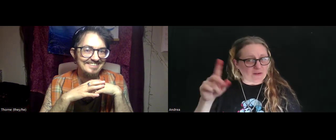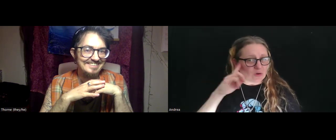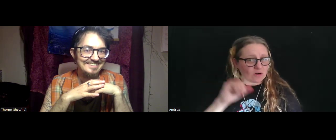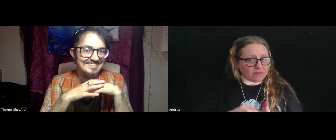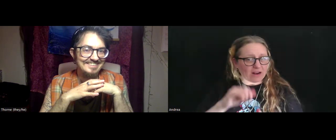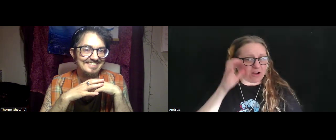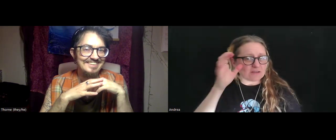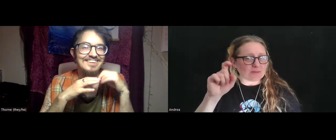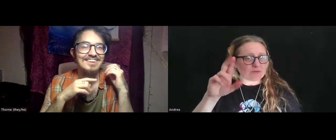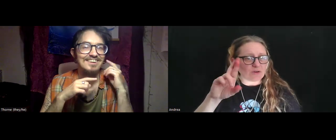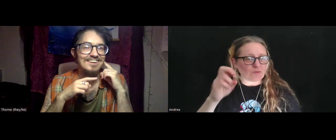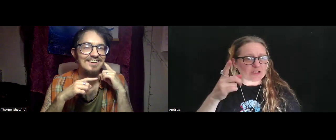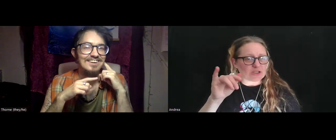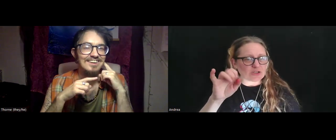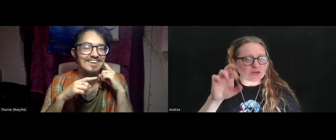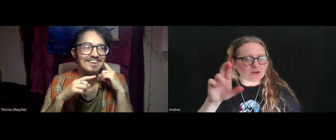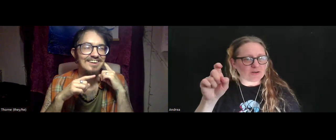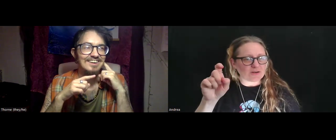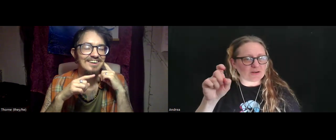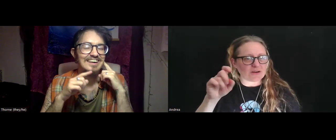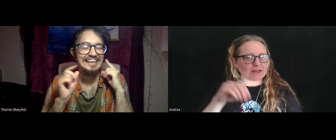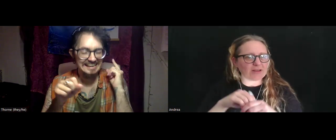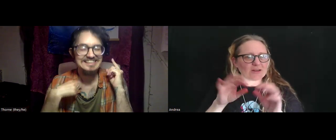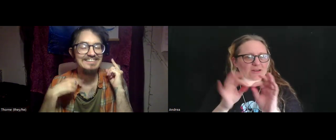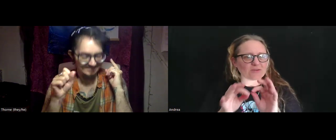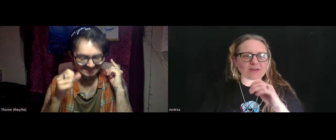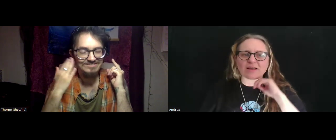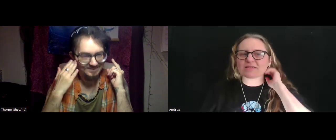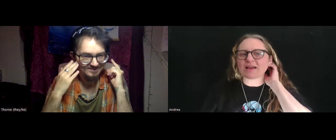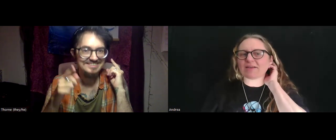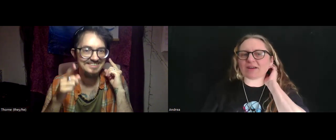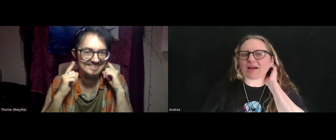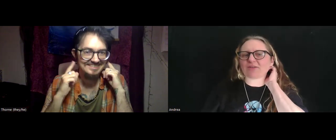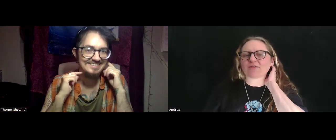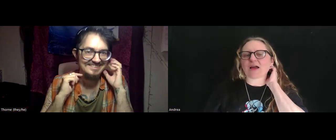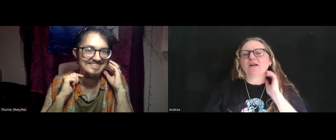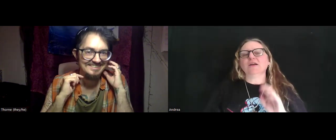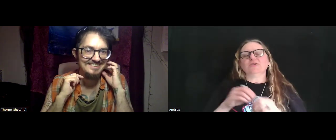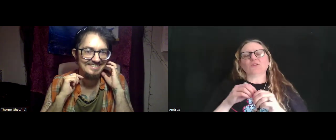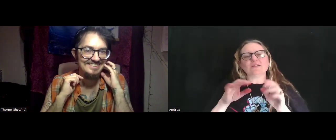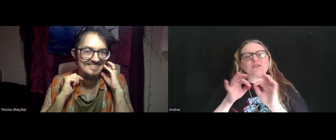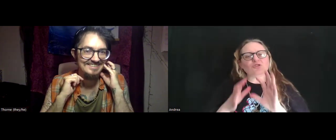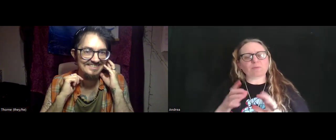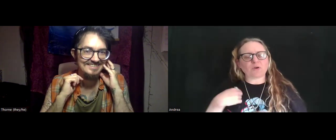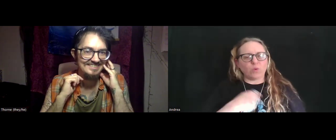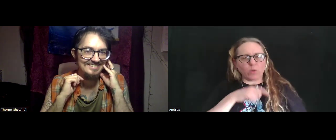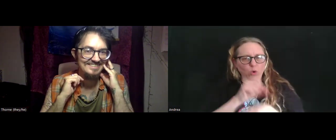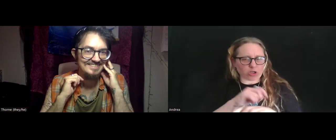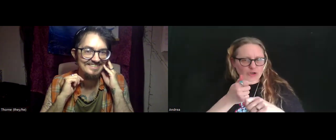you heard of that concept? Register? In interpret, yes, I have heard of that. So as an interpreter, we work to try